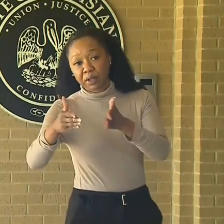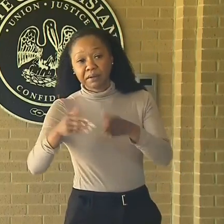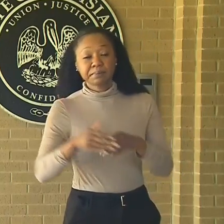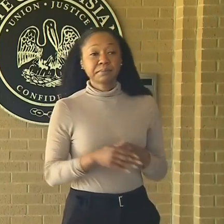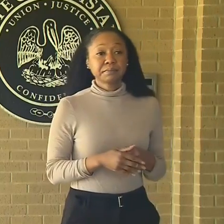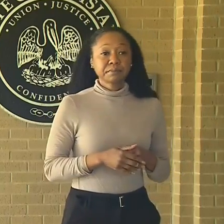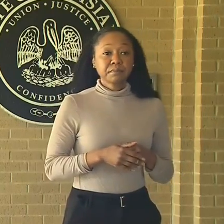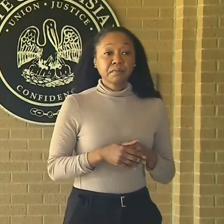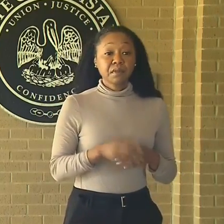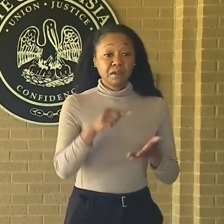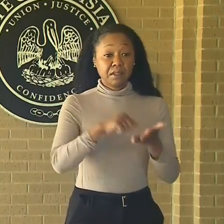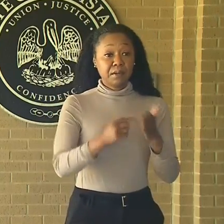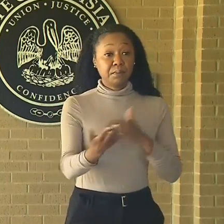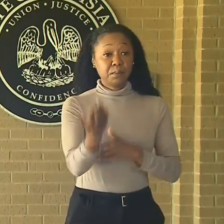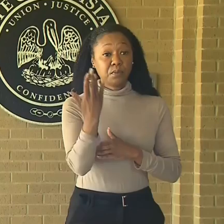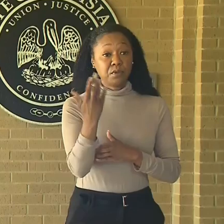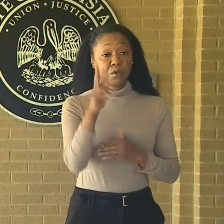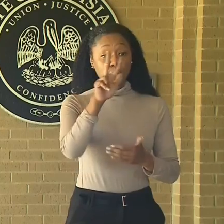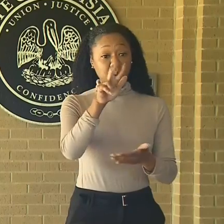As of this morning,